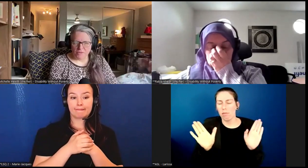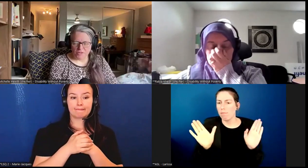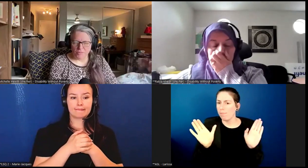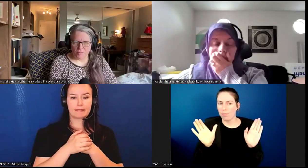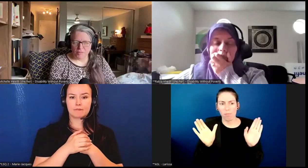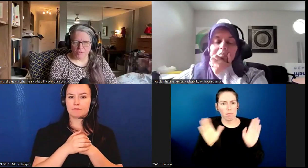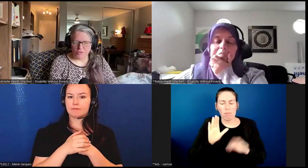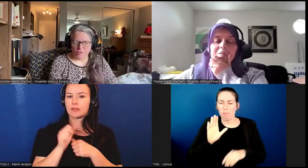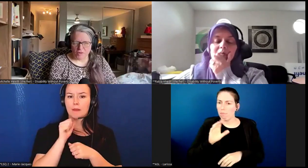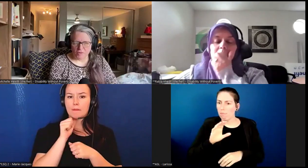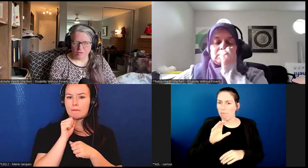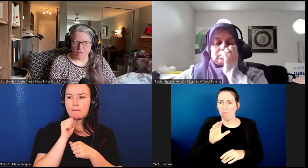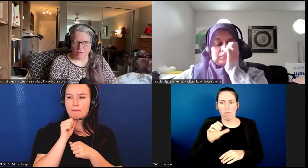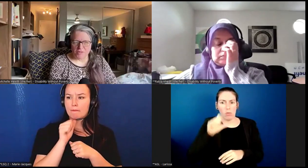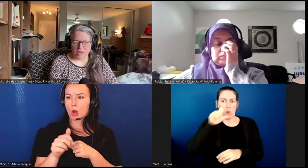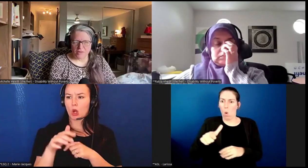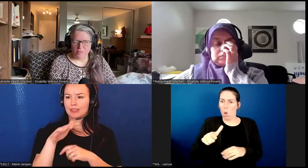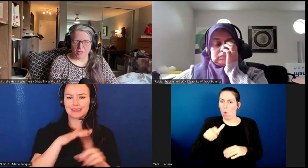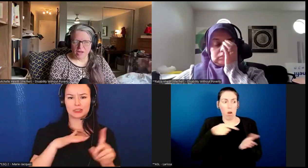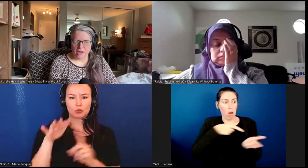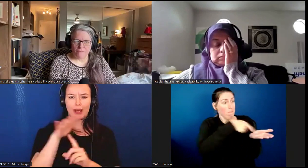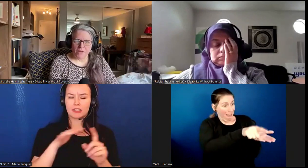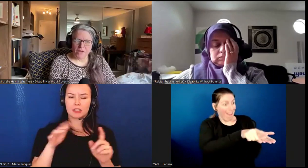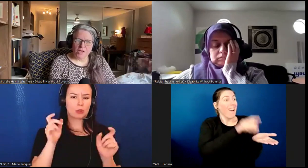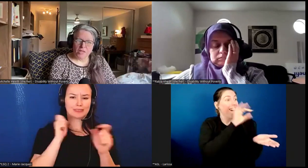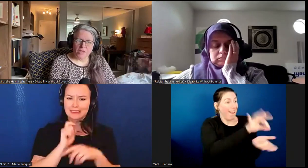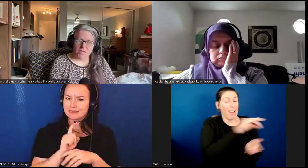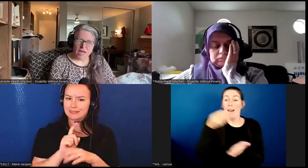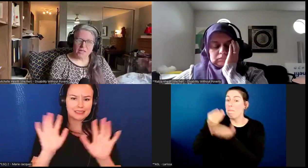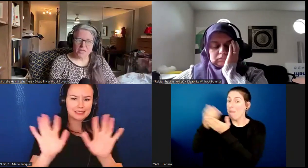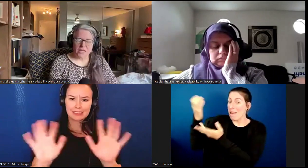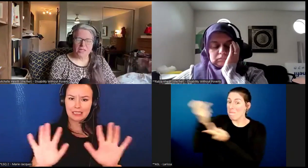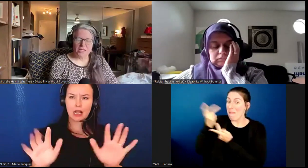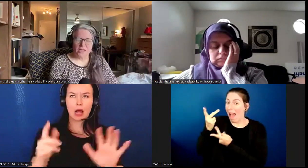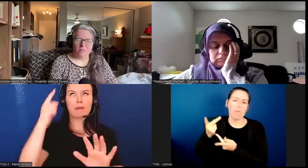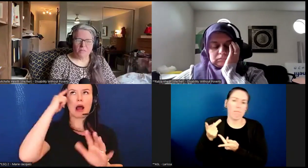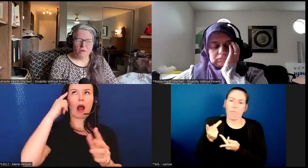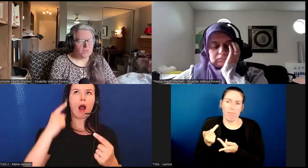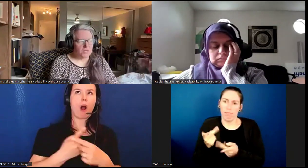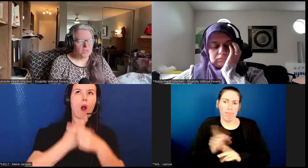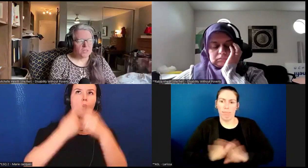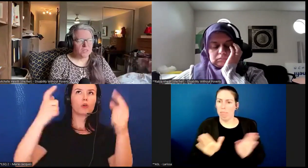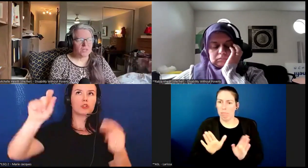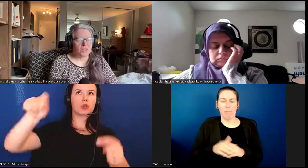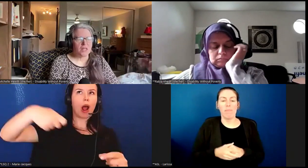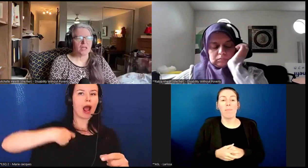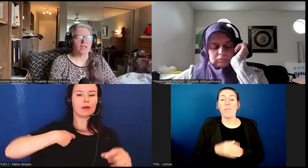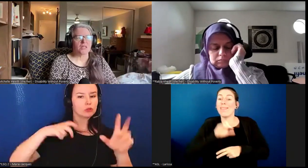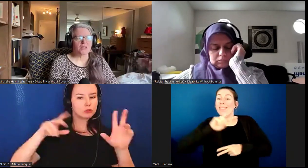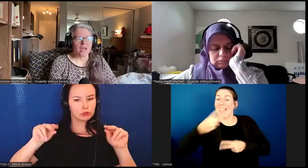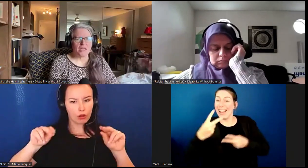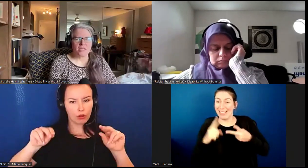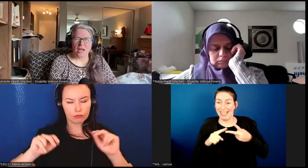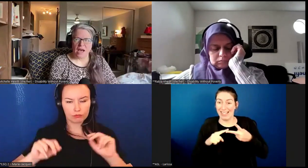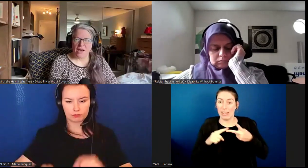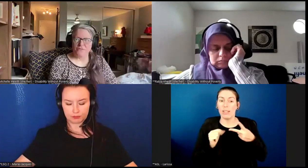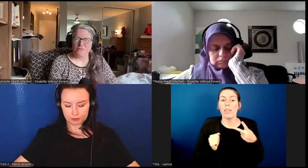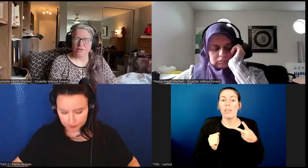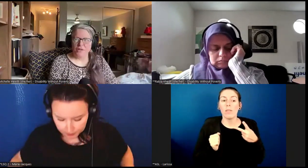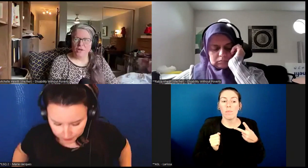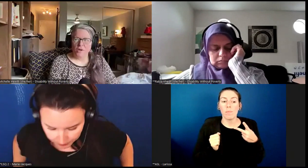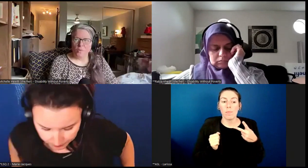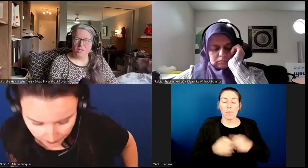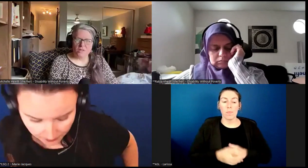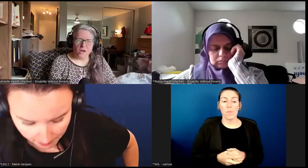paying for something because you think that you're going to get the money out. The second is, and the most insidious thing, in the days